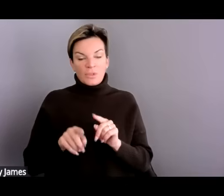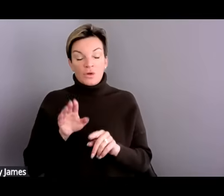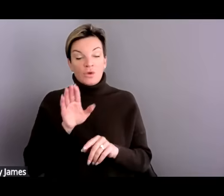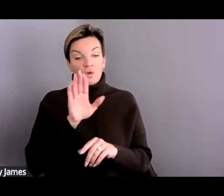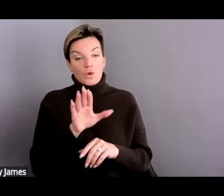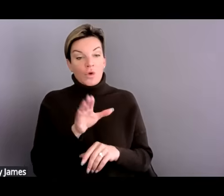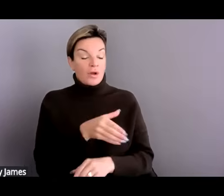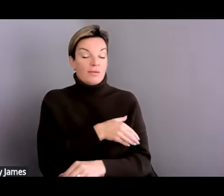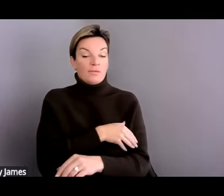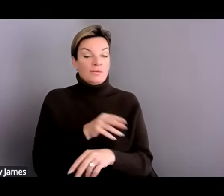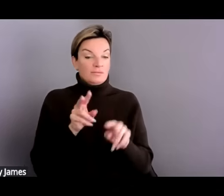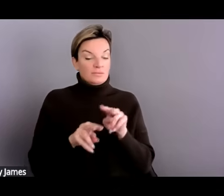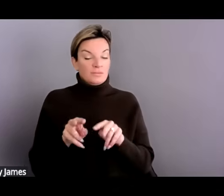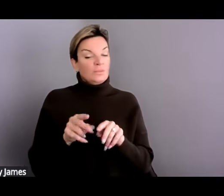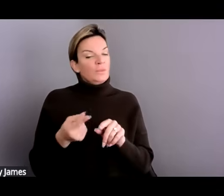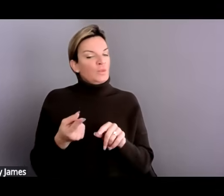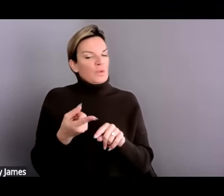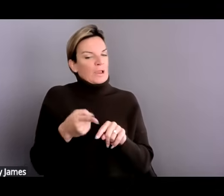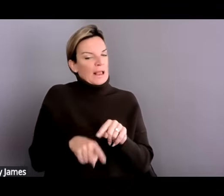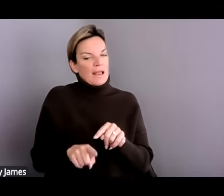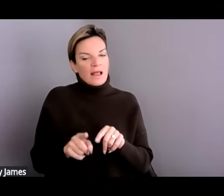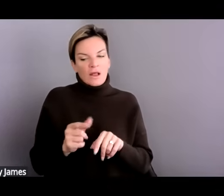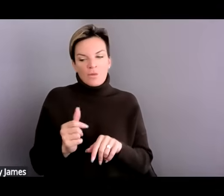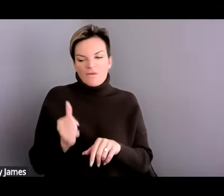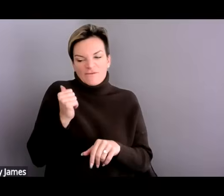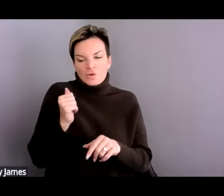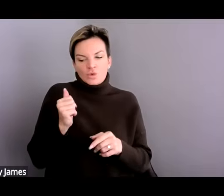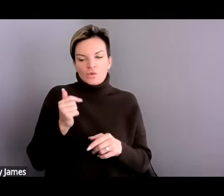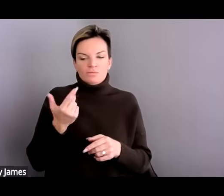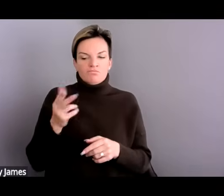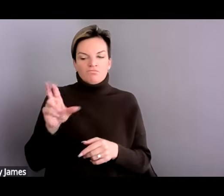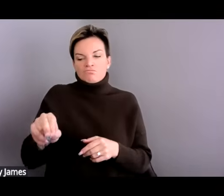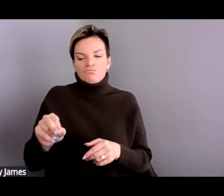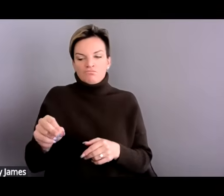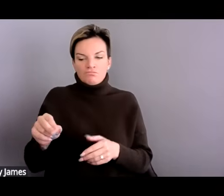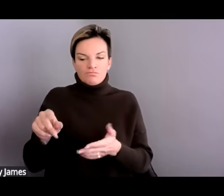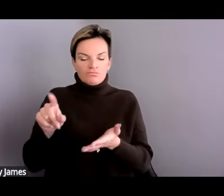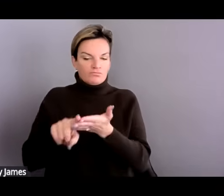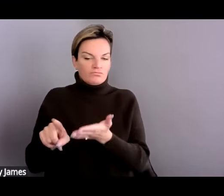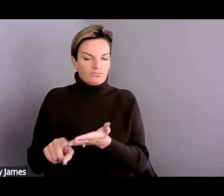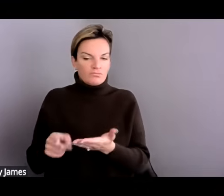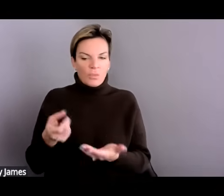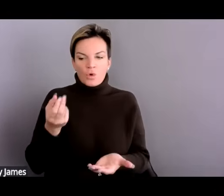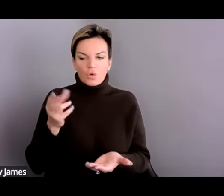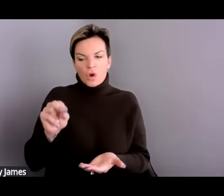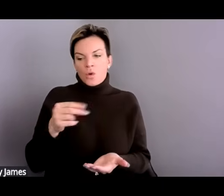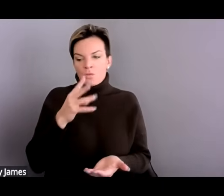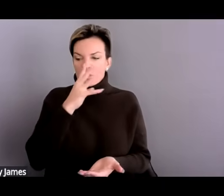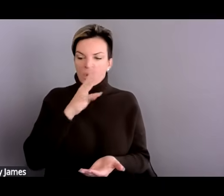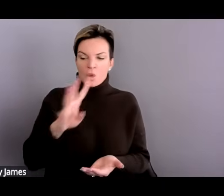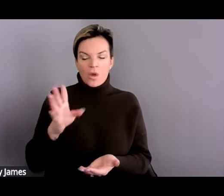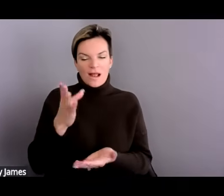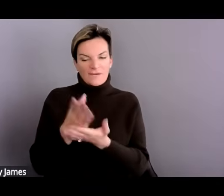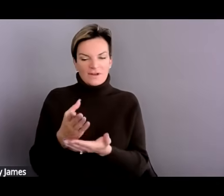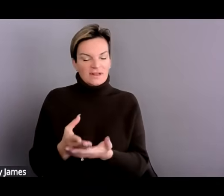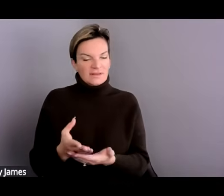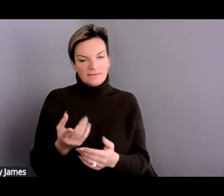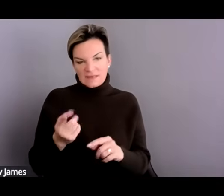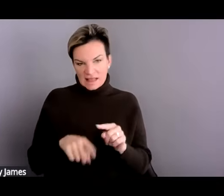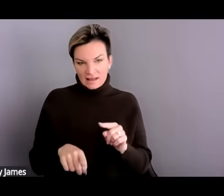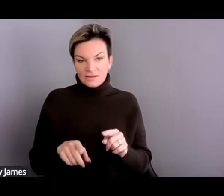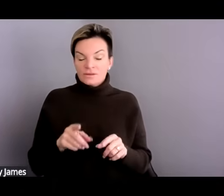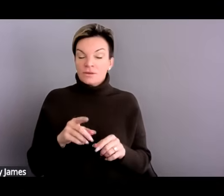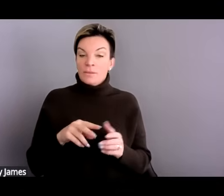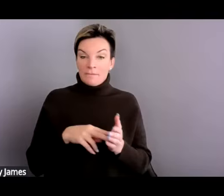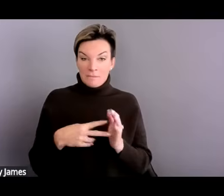to refuse to investigate or to ignore evidence. So I think the board needs to think about what's going to